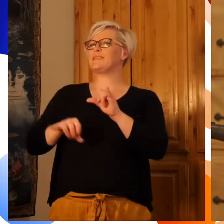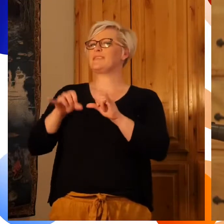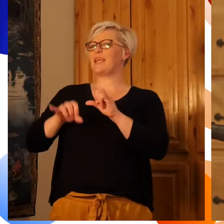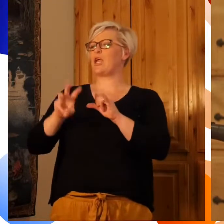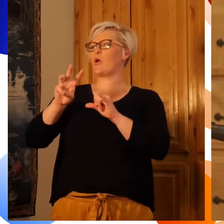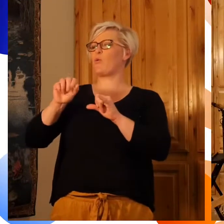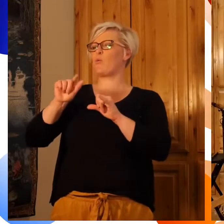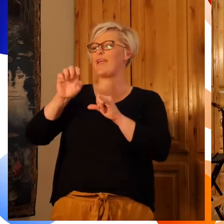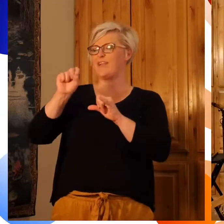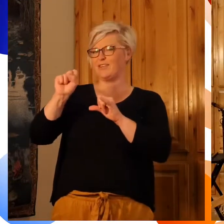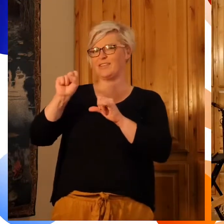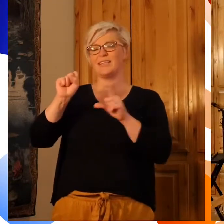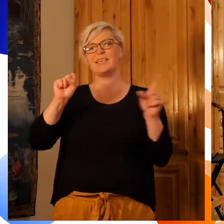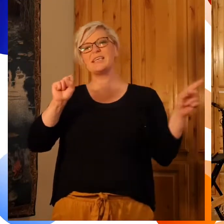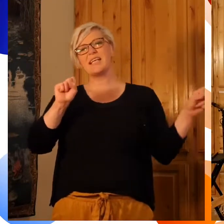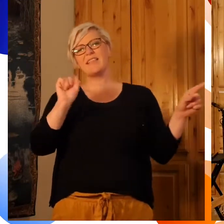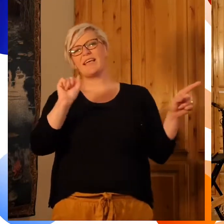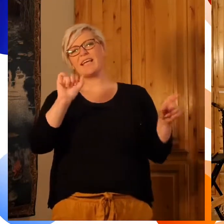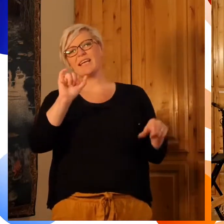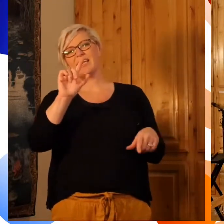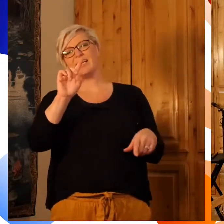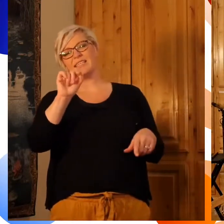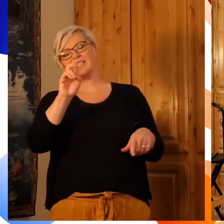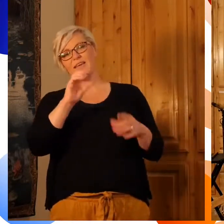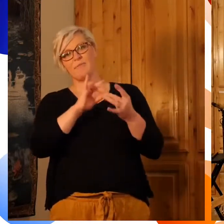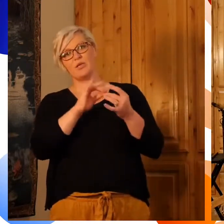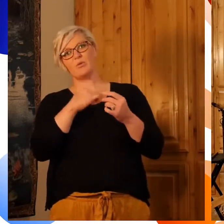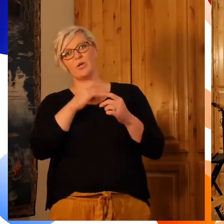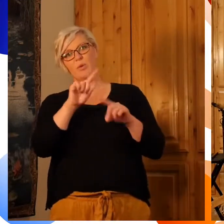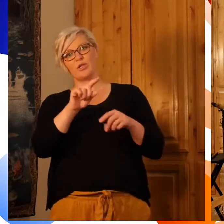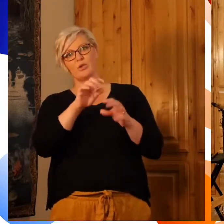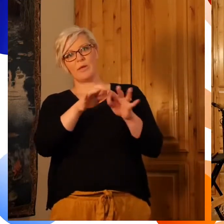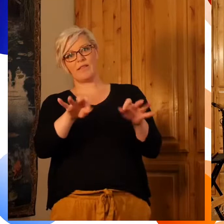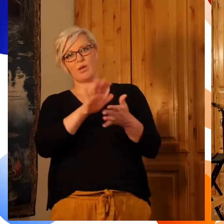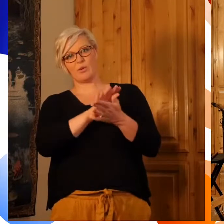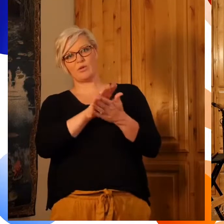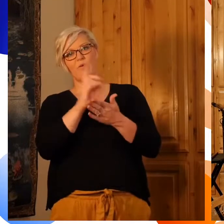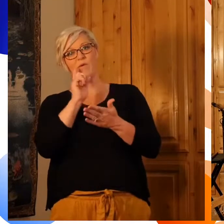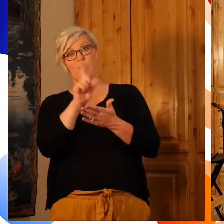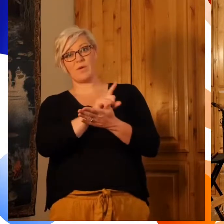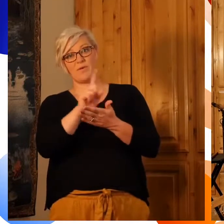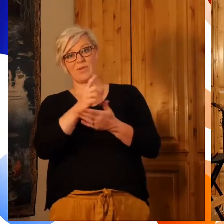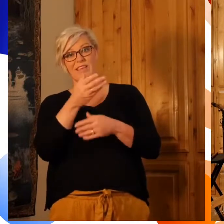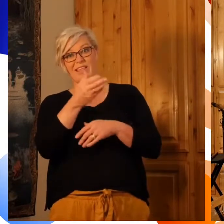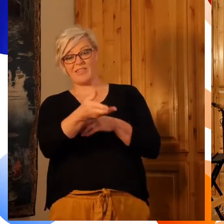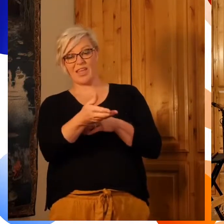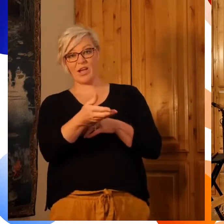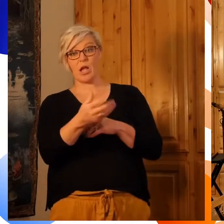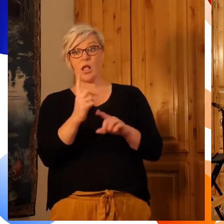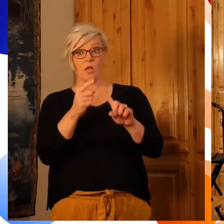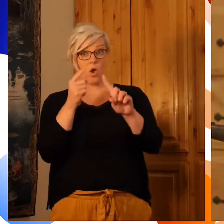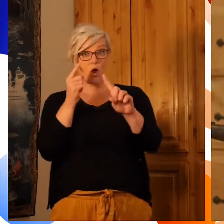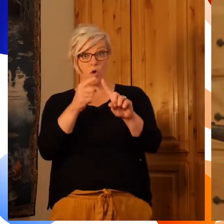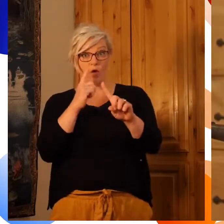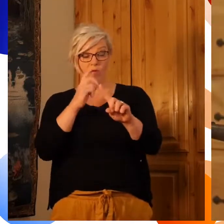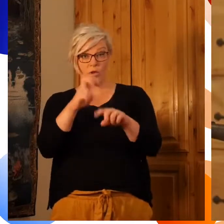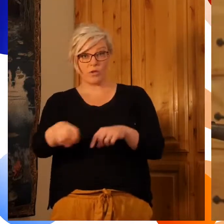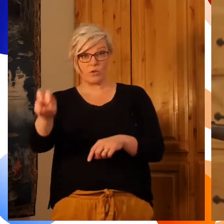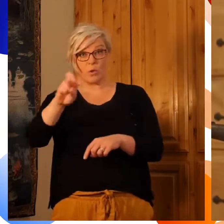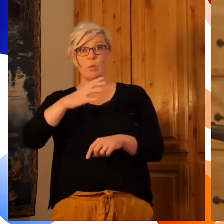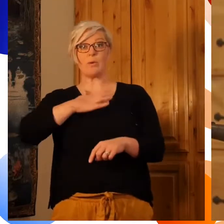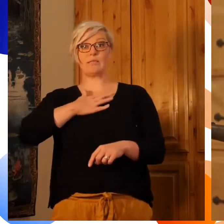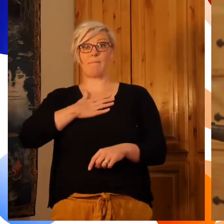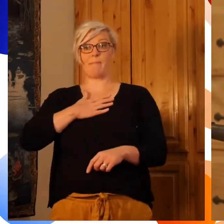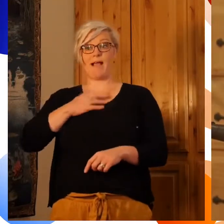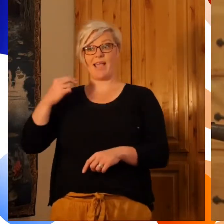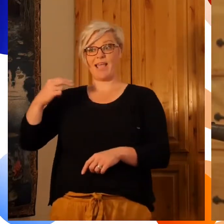to a language school for about a week there. And a big aim of the tour was my Welsh heritage. I was able